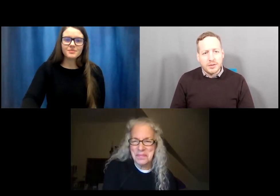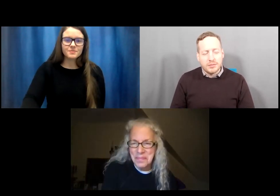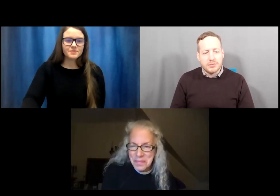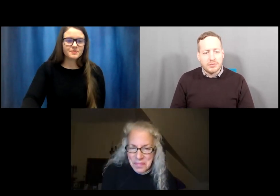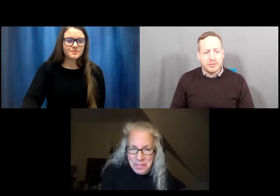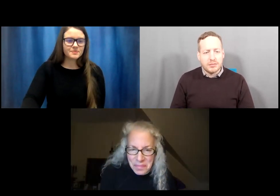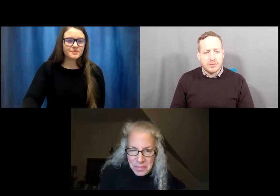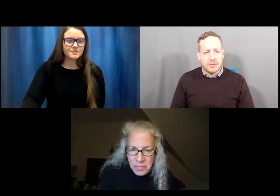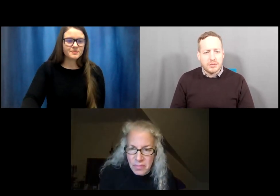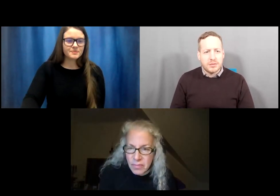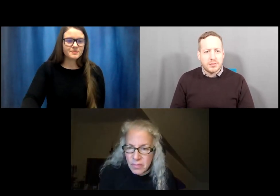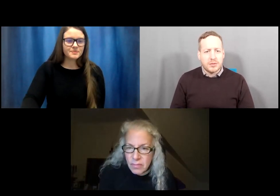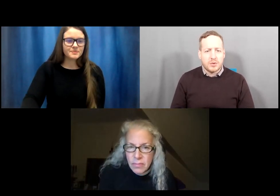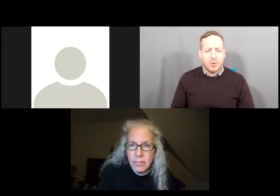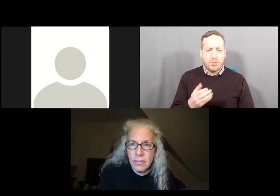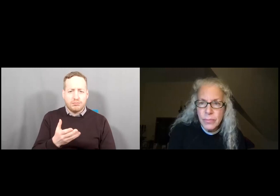that.